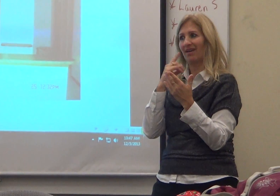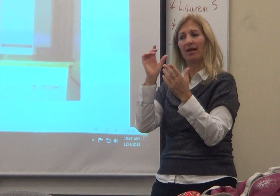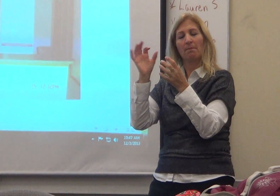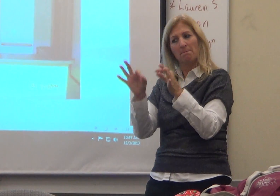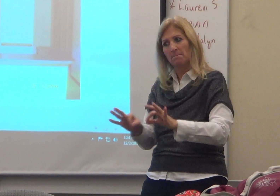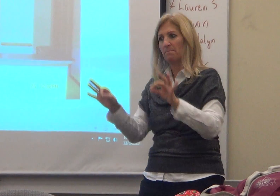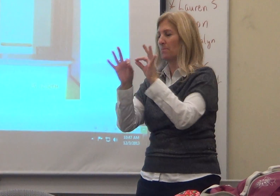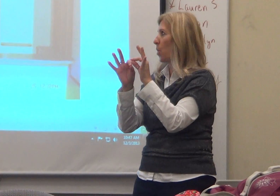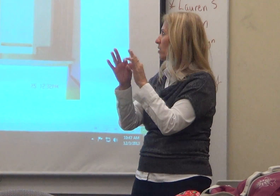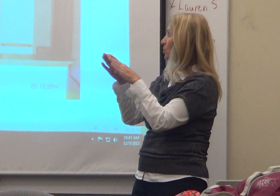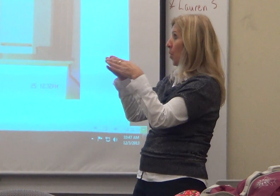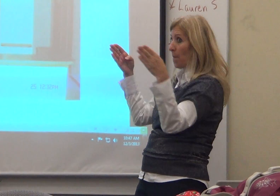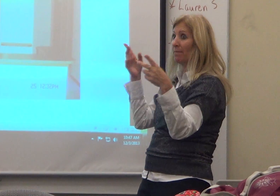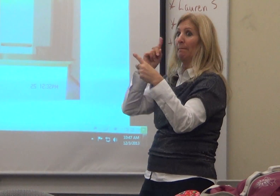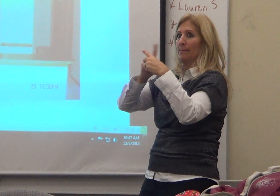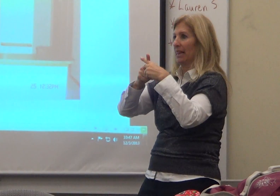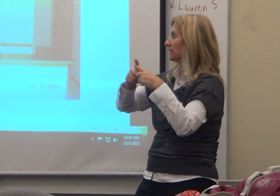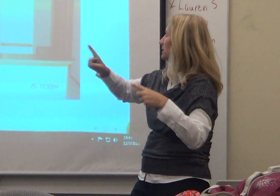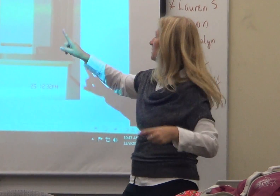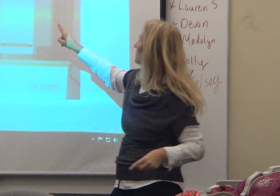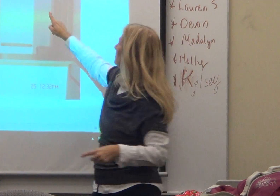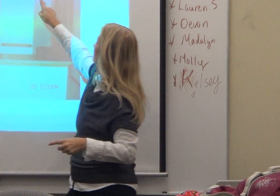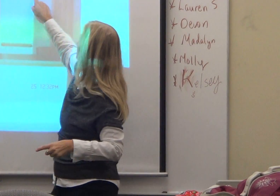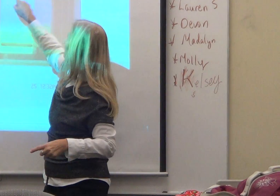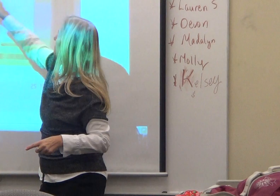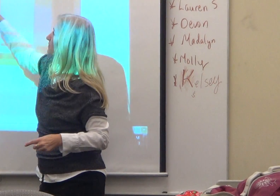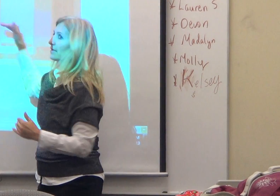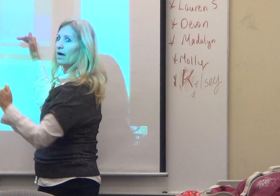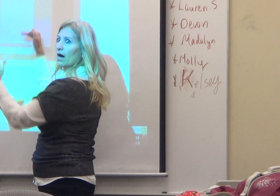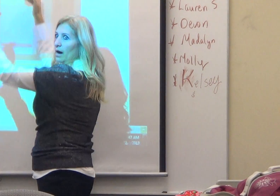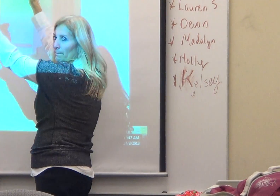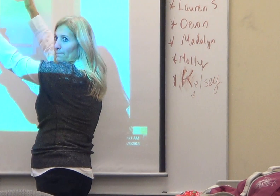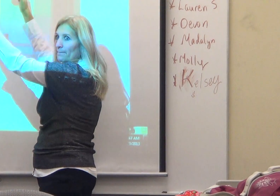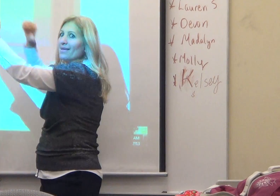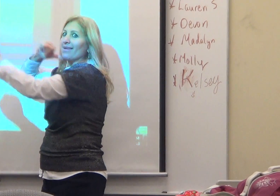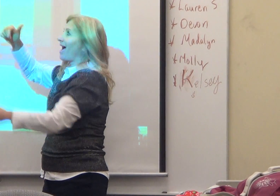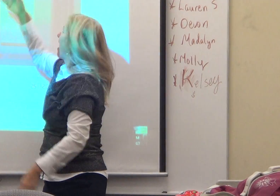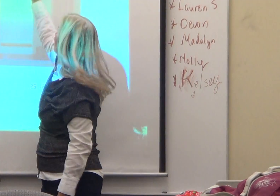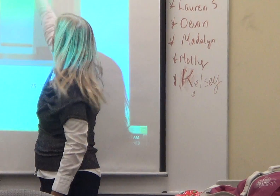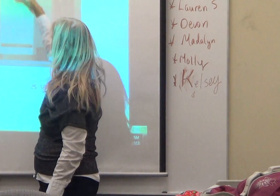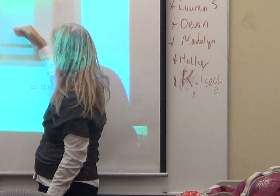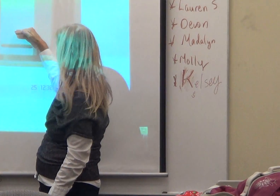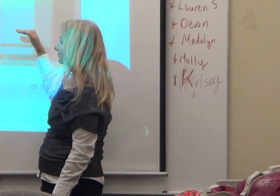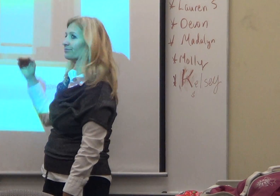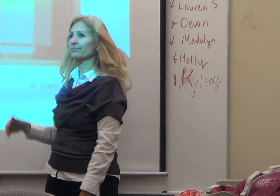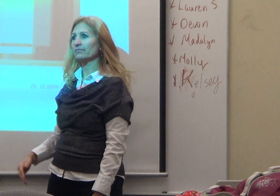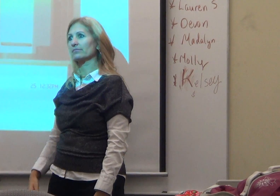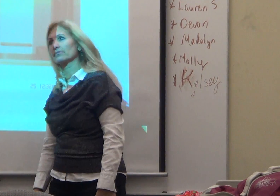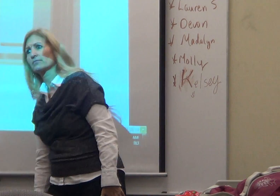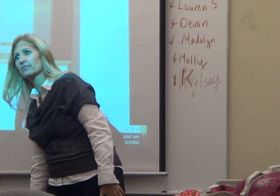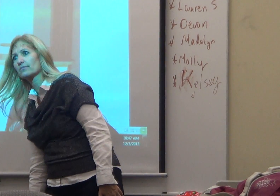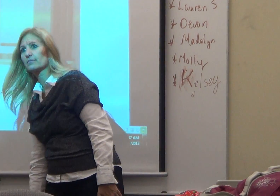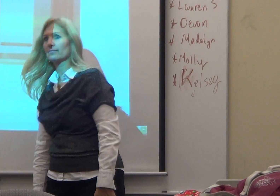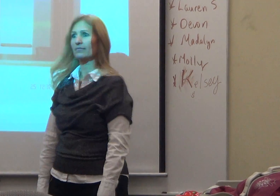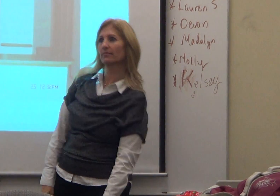or in the hallway. It's such an important asset and aspect to have within the room. Also, we have the lights hanging up higher.